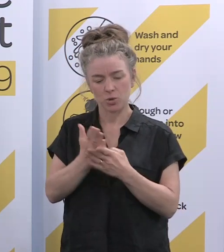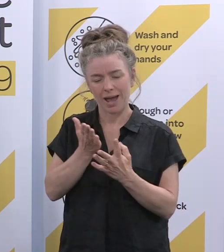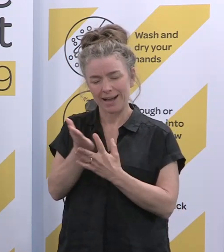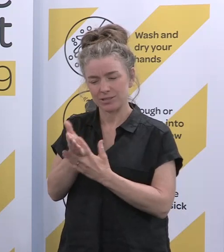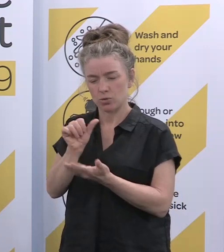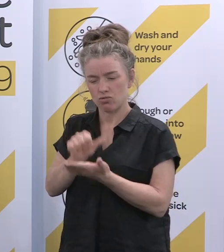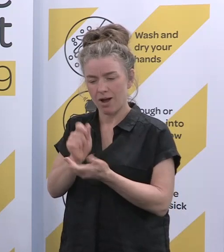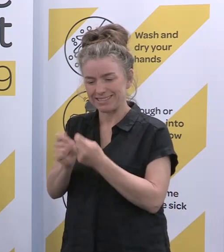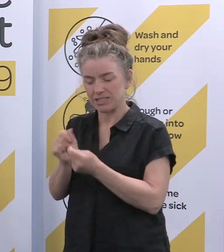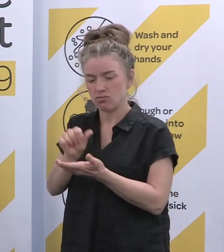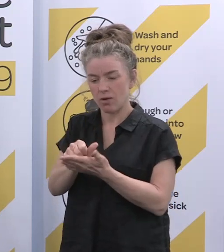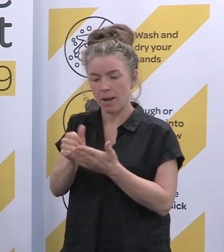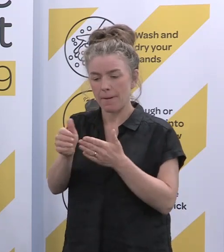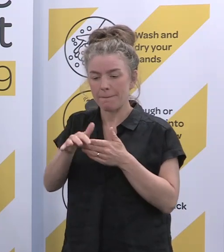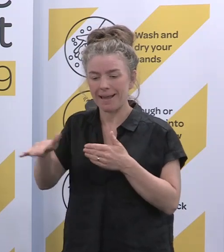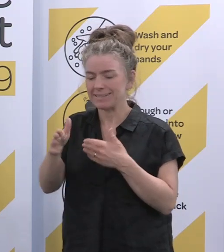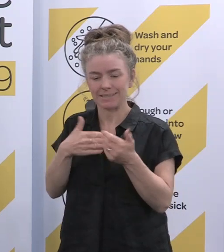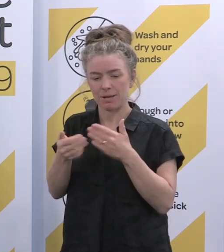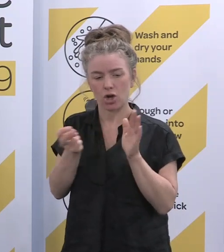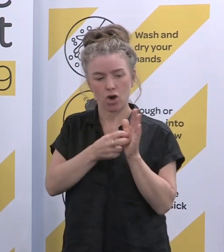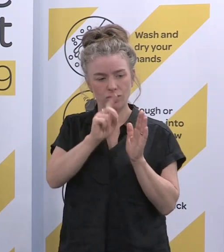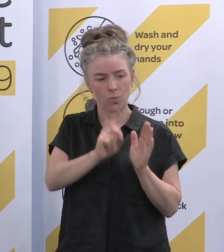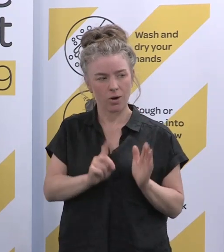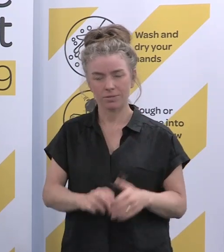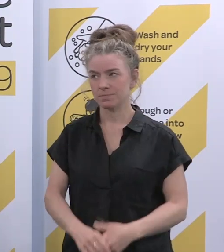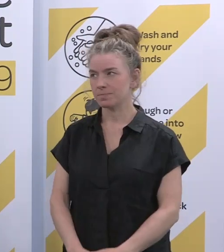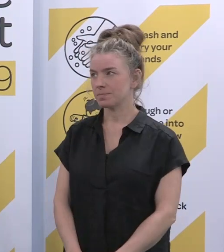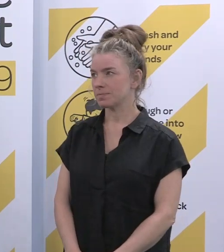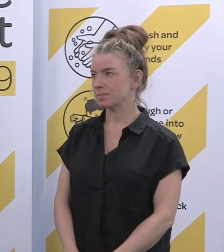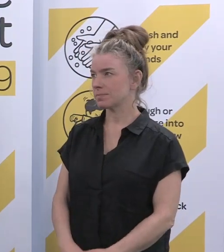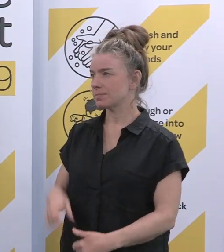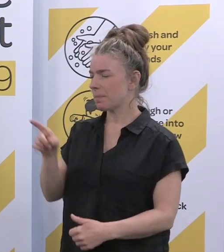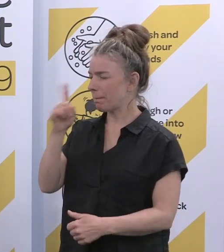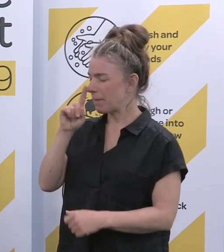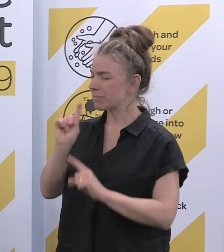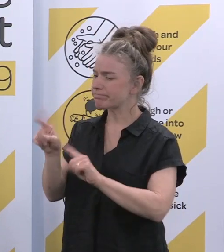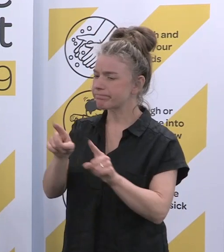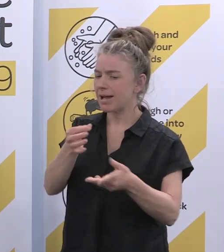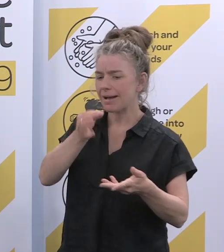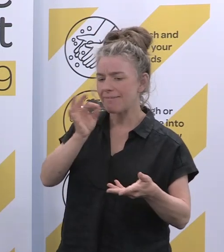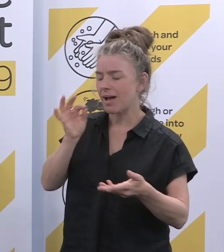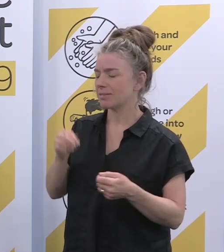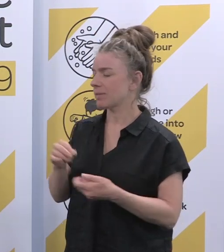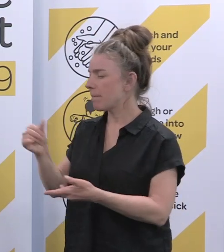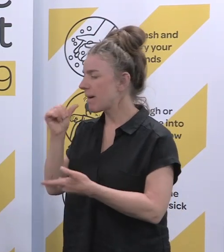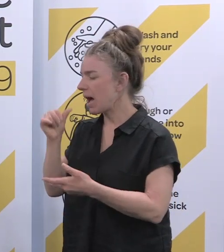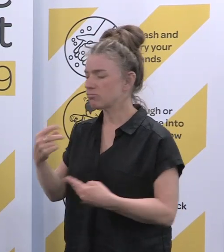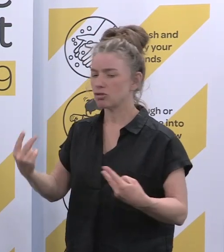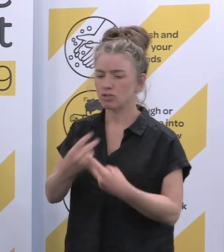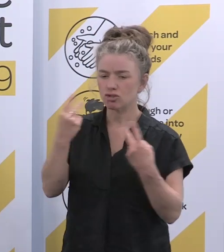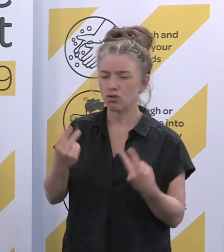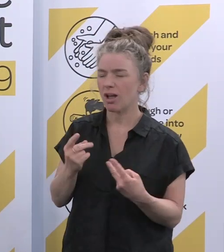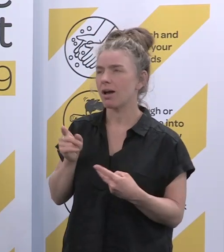to the right testing in the right places. We'll continue to do that. What do you say to those people in cafes and bars and restaurants who say, this is just like the